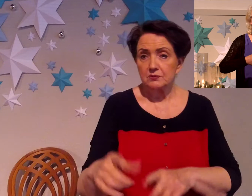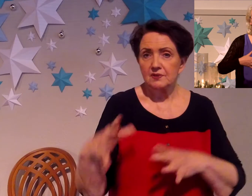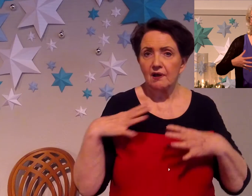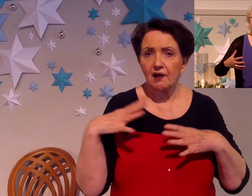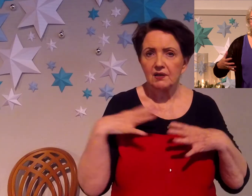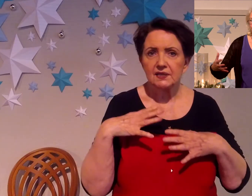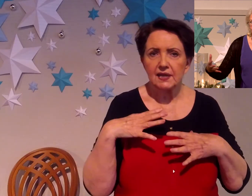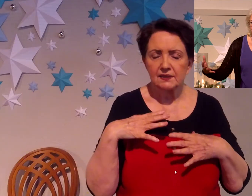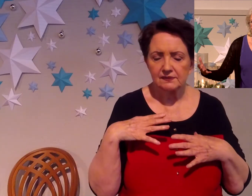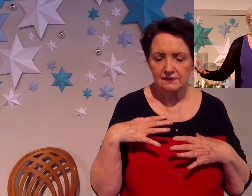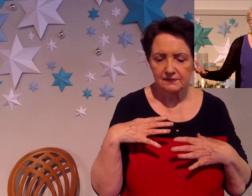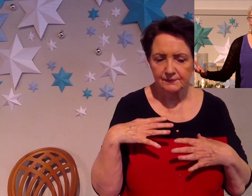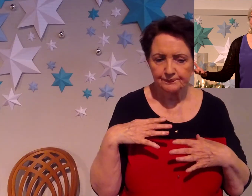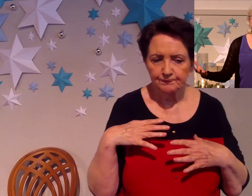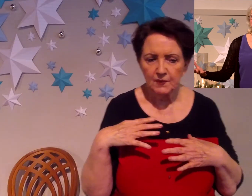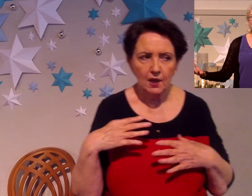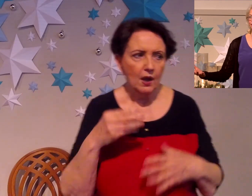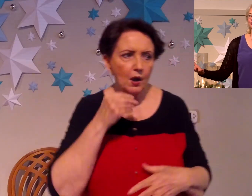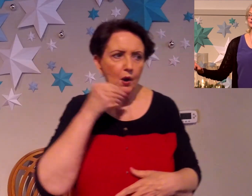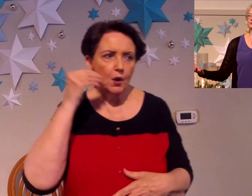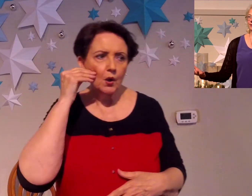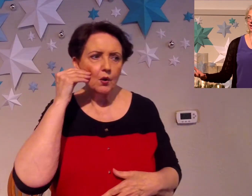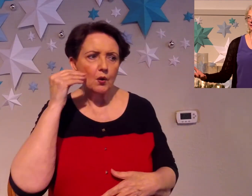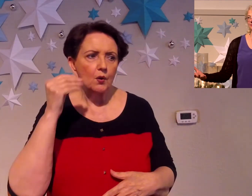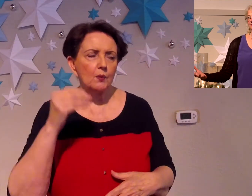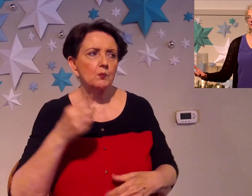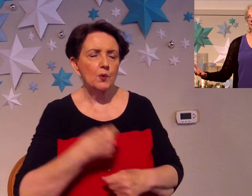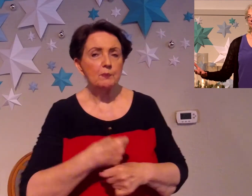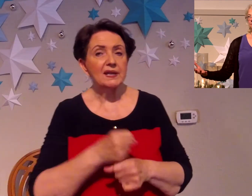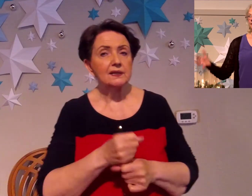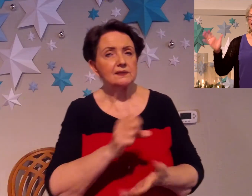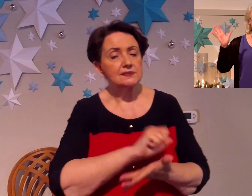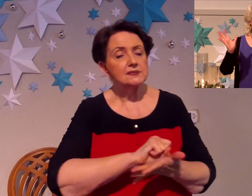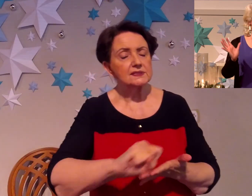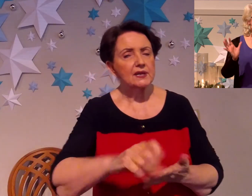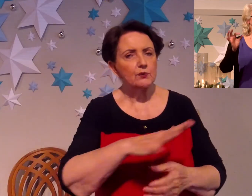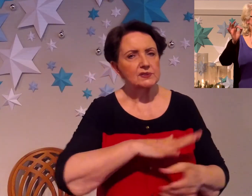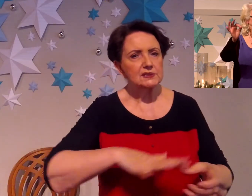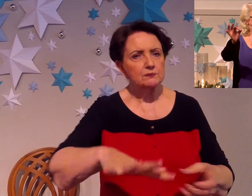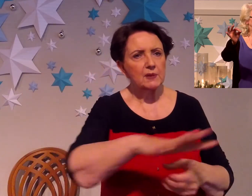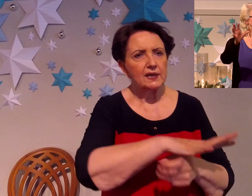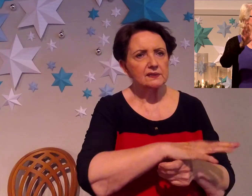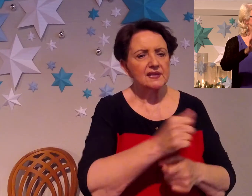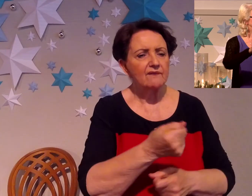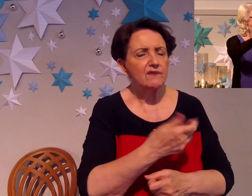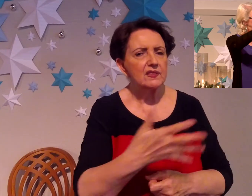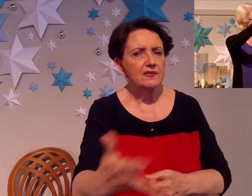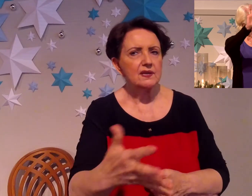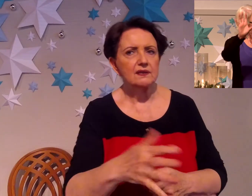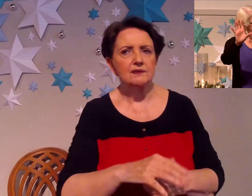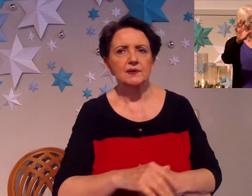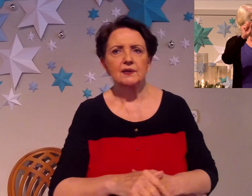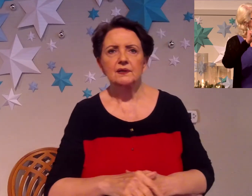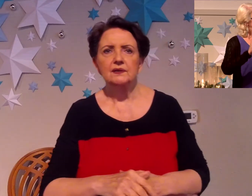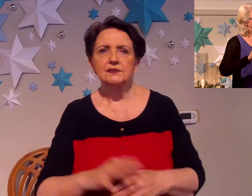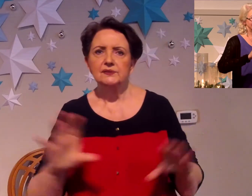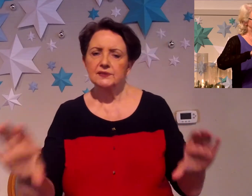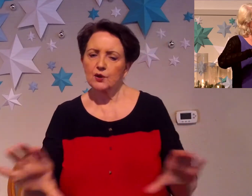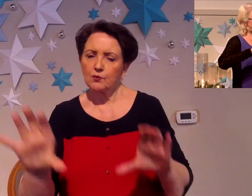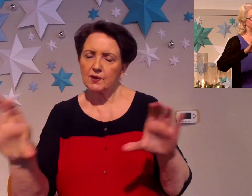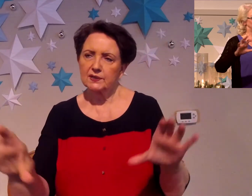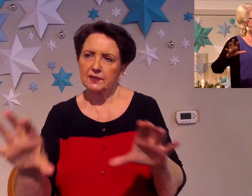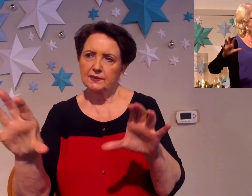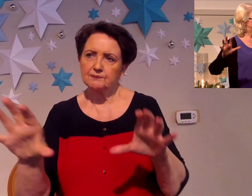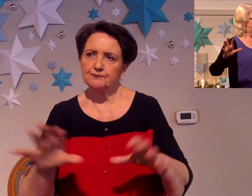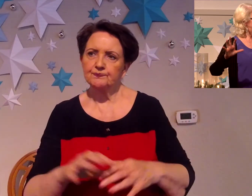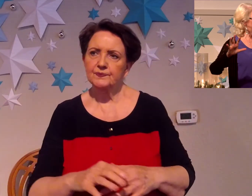we're turning our entire home into sacred space. everything placed, decorated. It doesn't